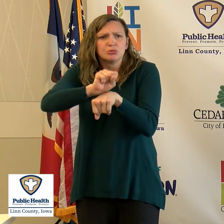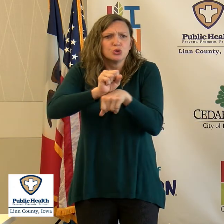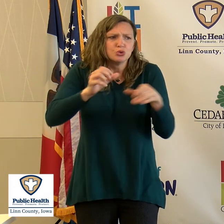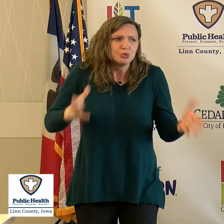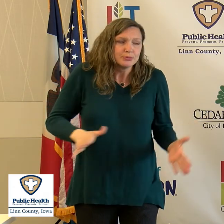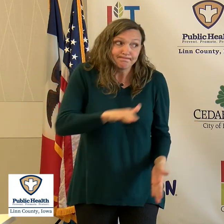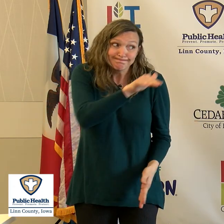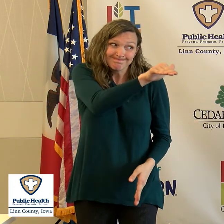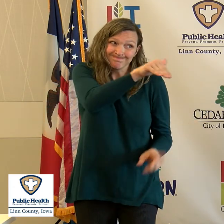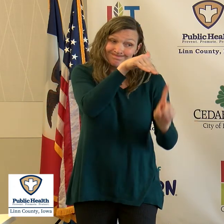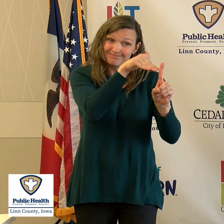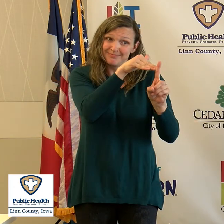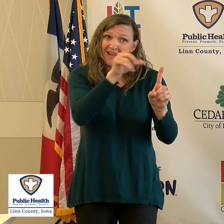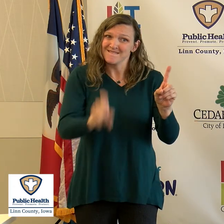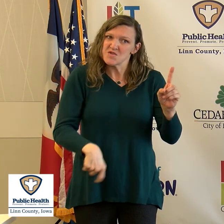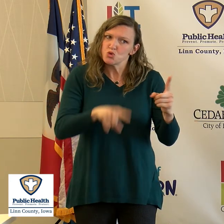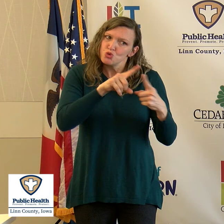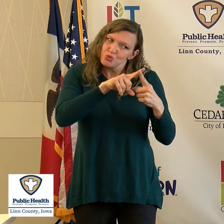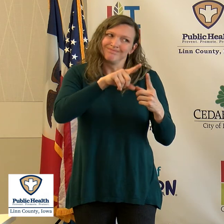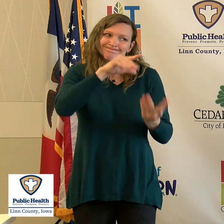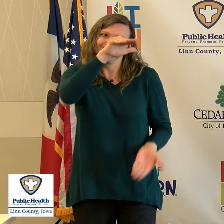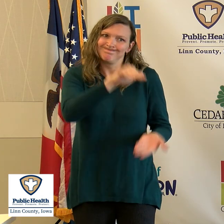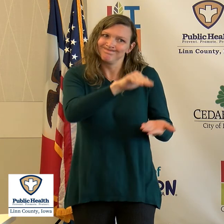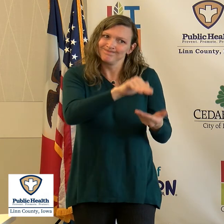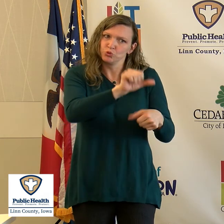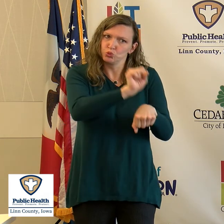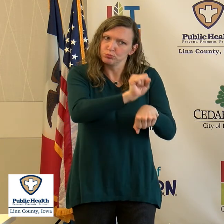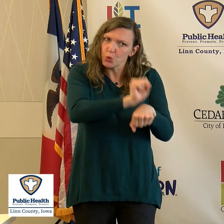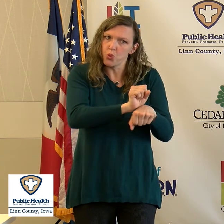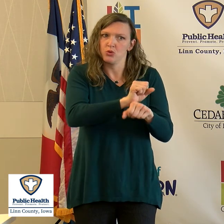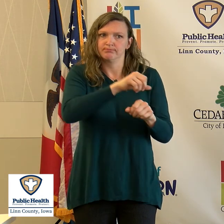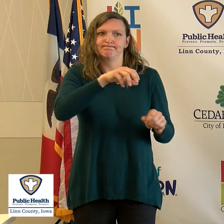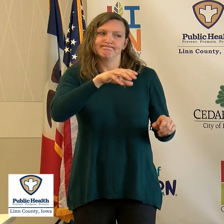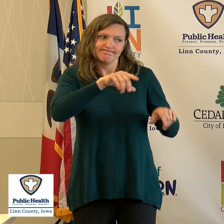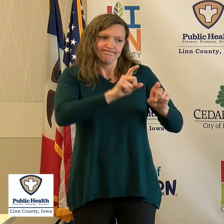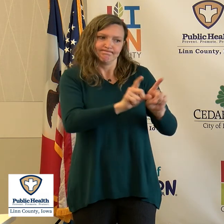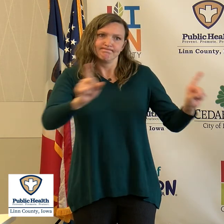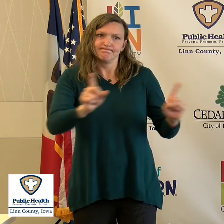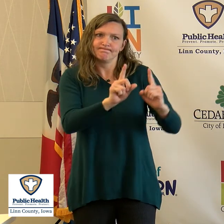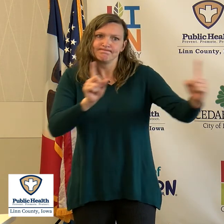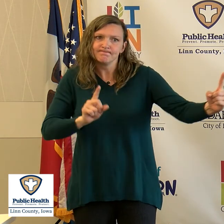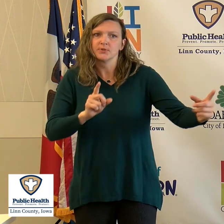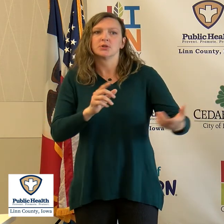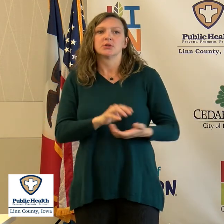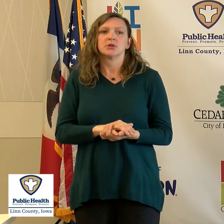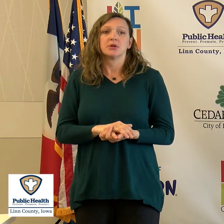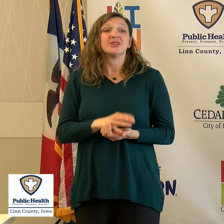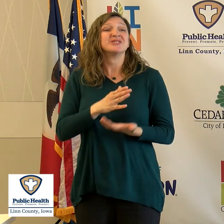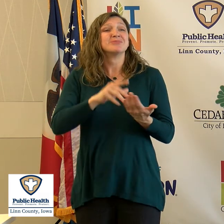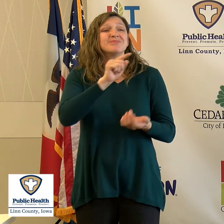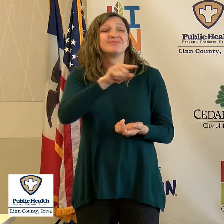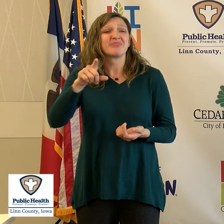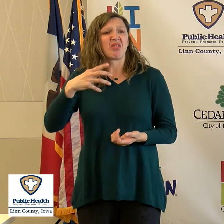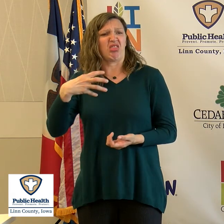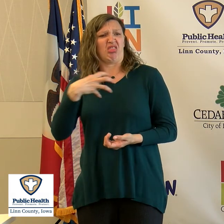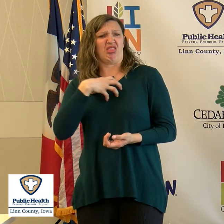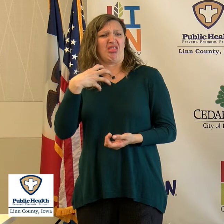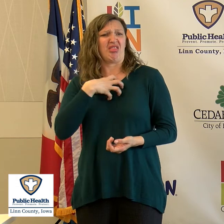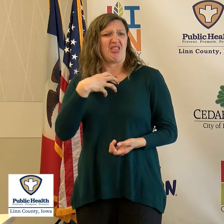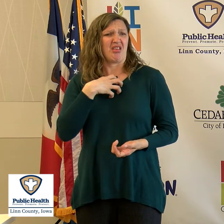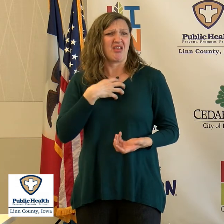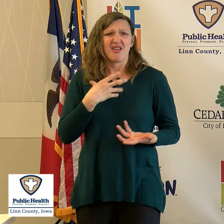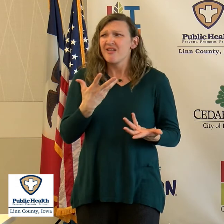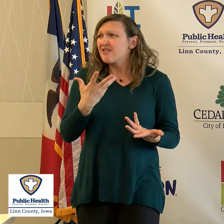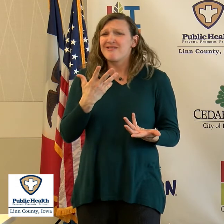of disease within the workplace. We have also been receiving complaints of businesses not complying with the